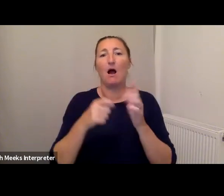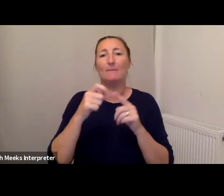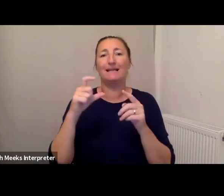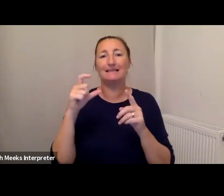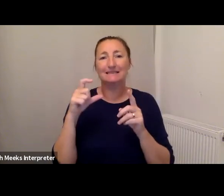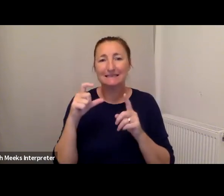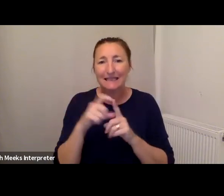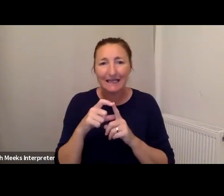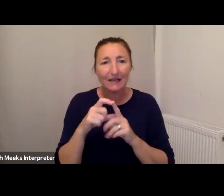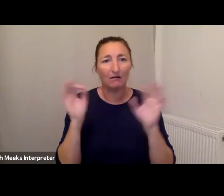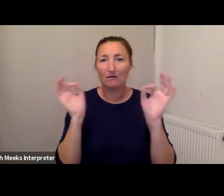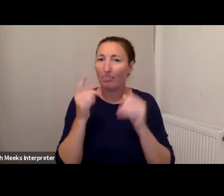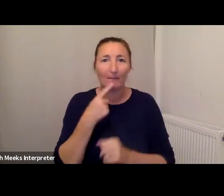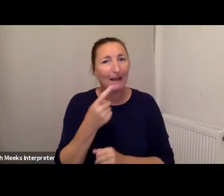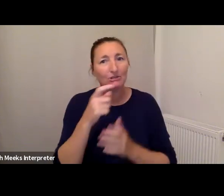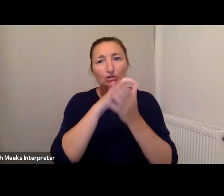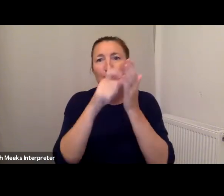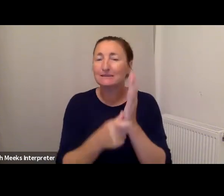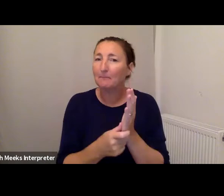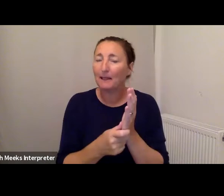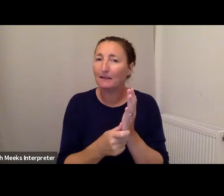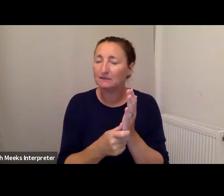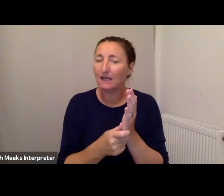Rights of People with Disabilities. Obviously this is